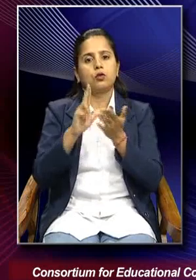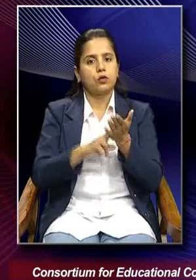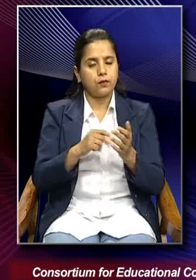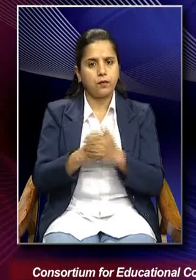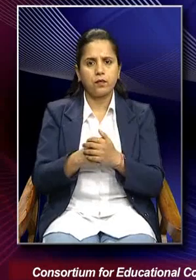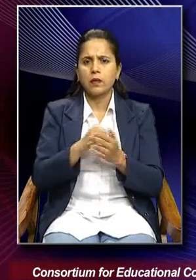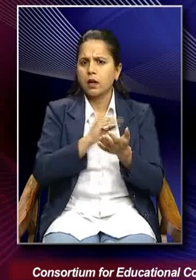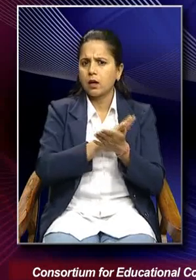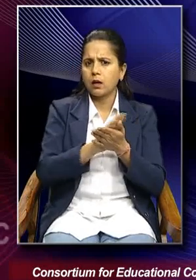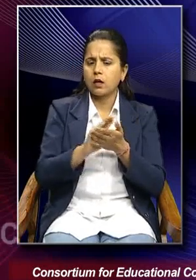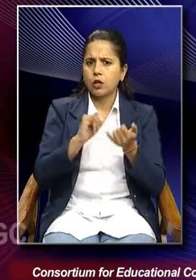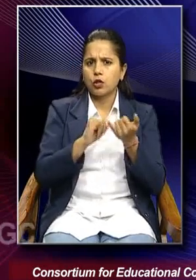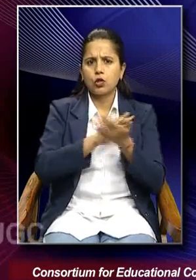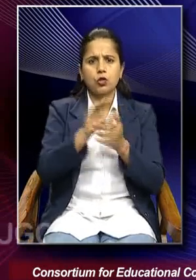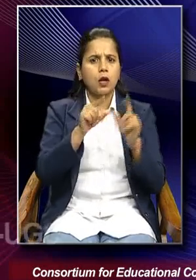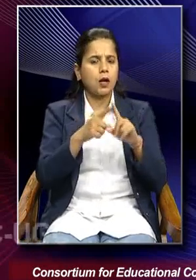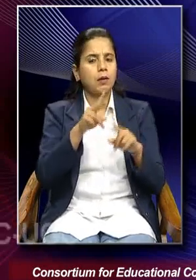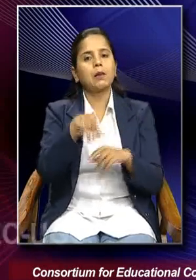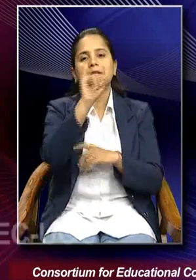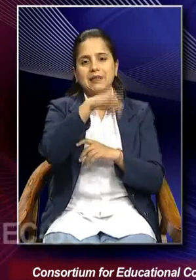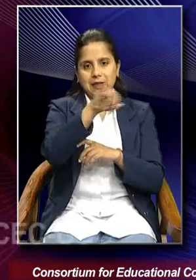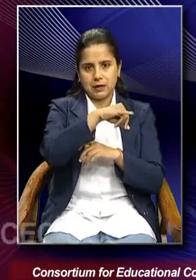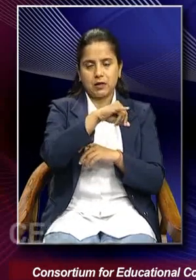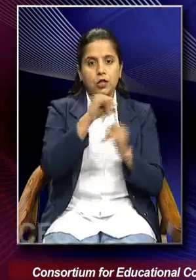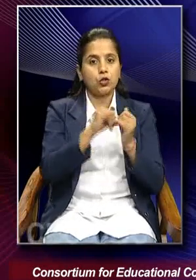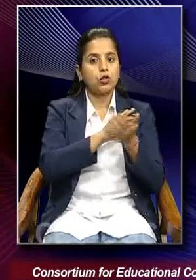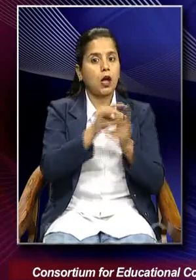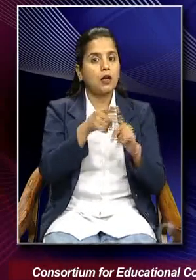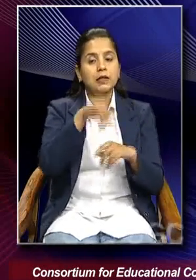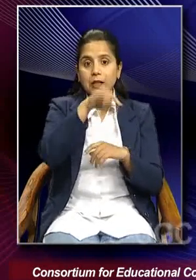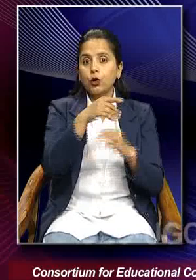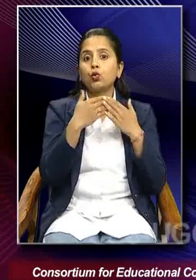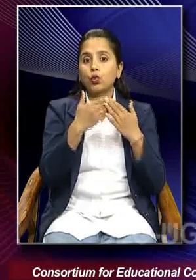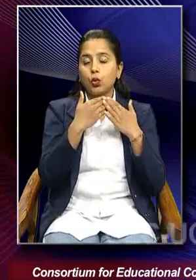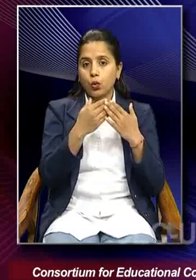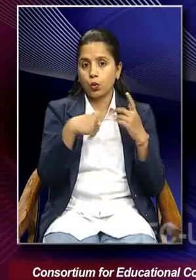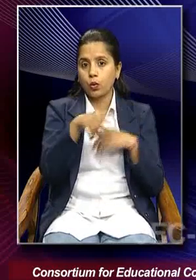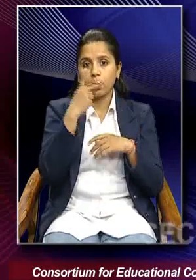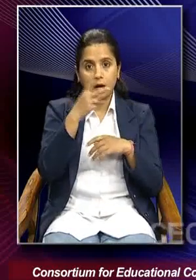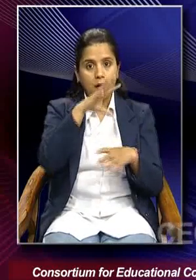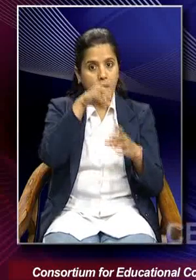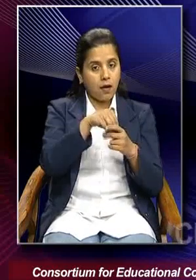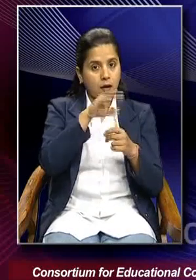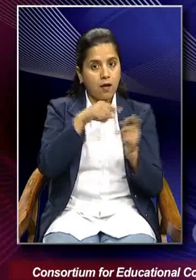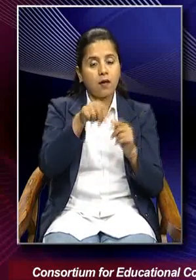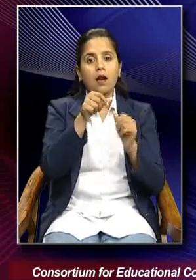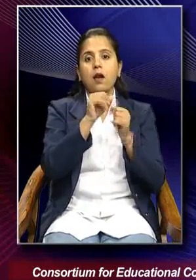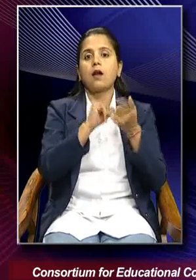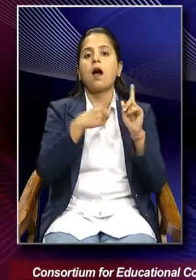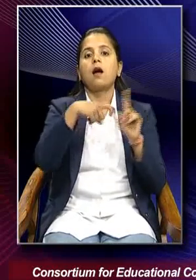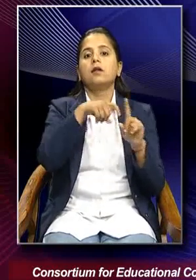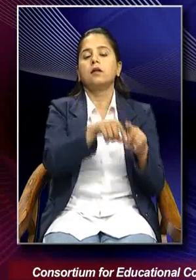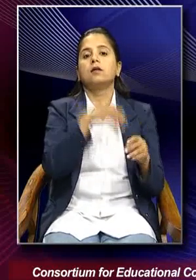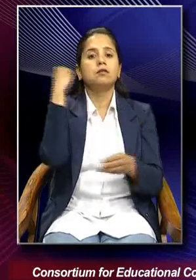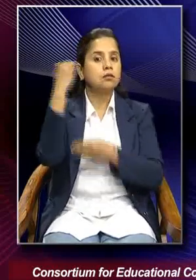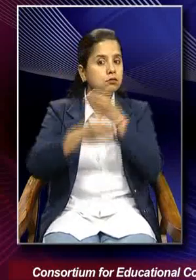Why Shad? Shad means 6. So, these 6 schools that falls under the Astic tradition, they